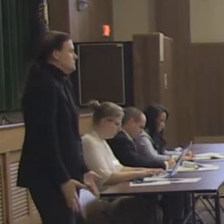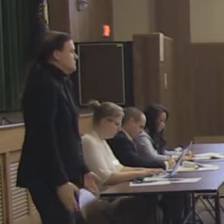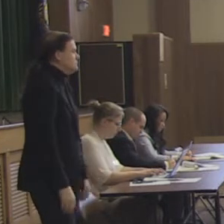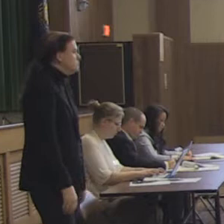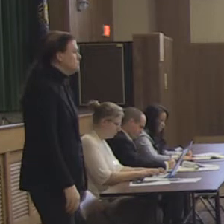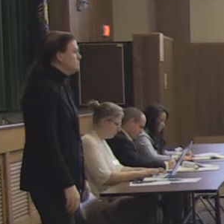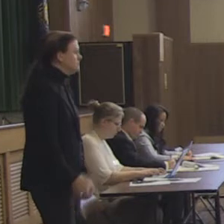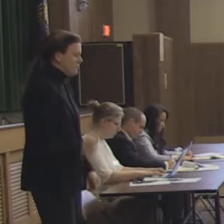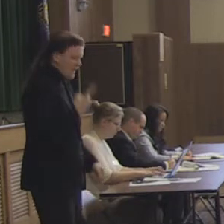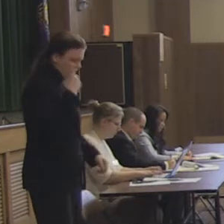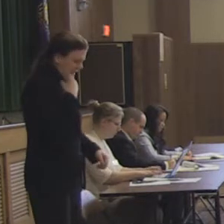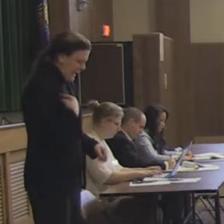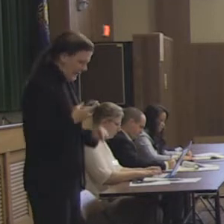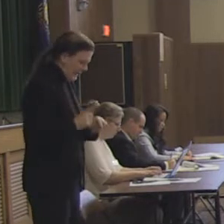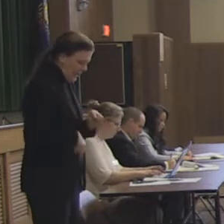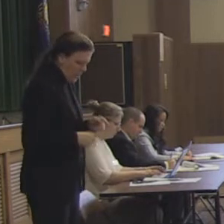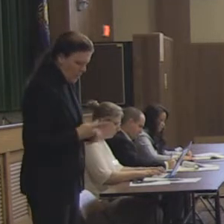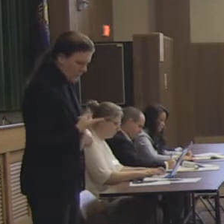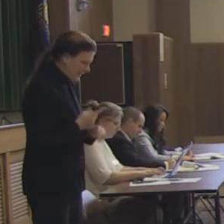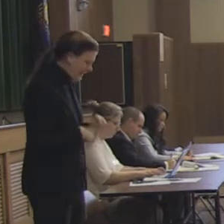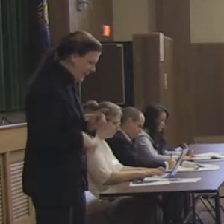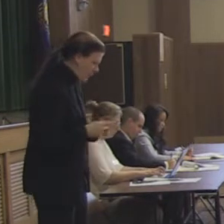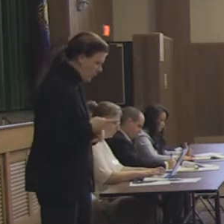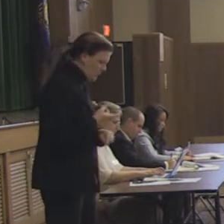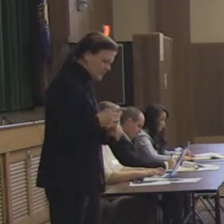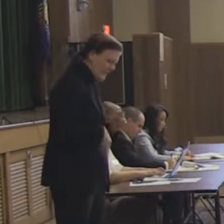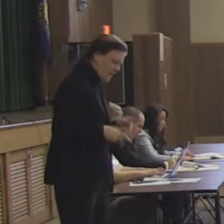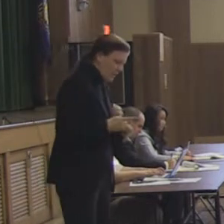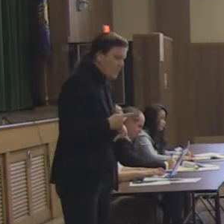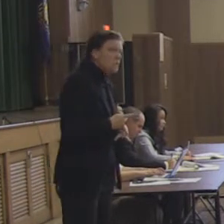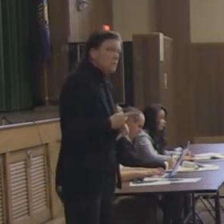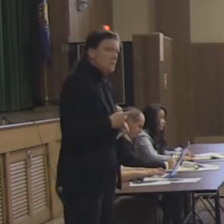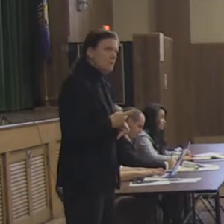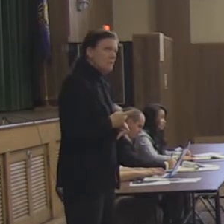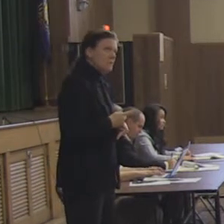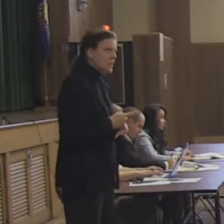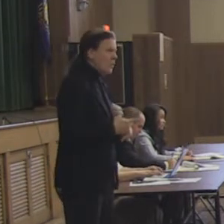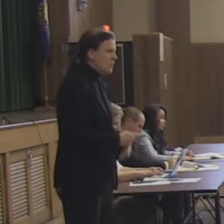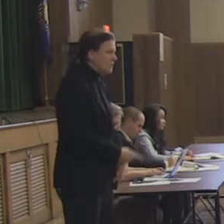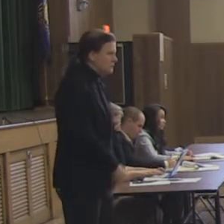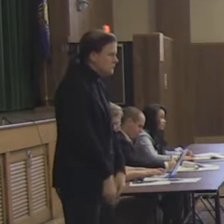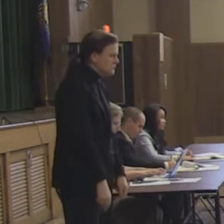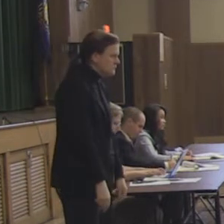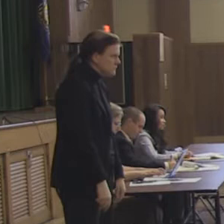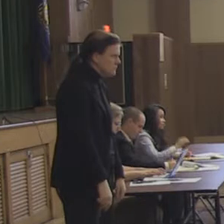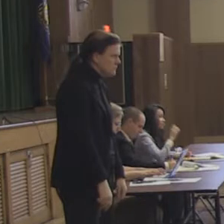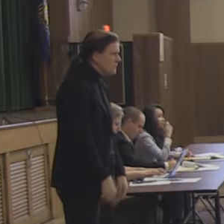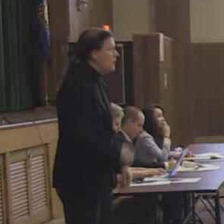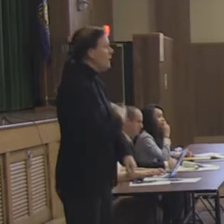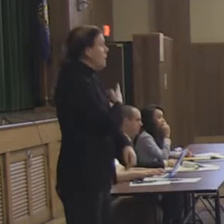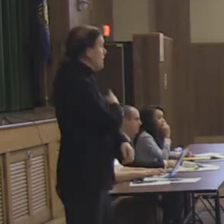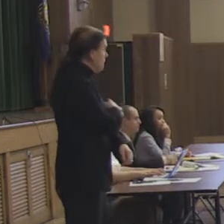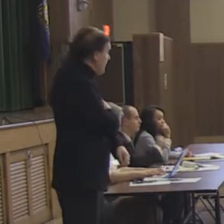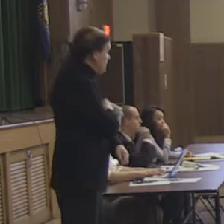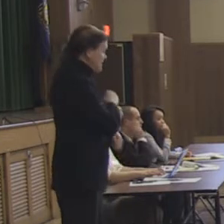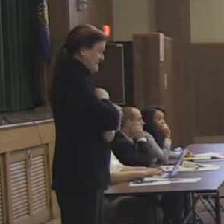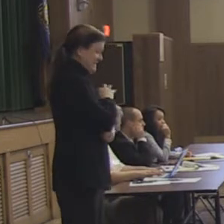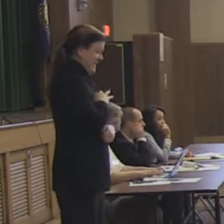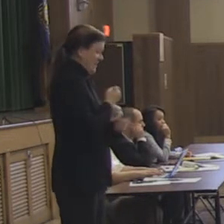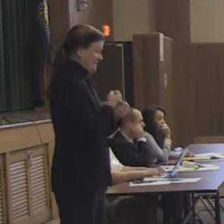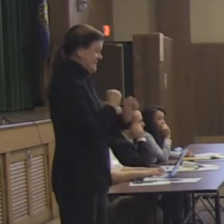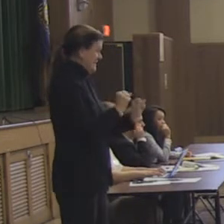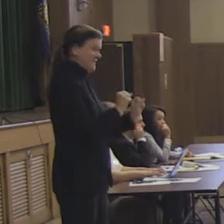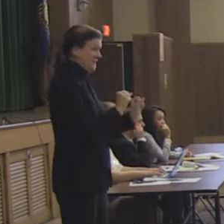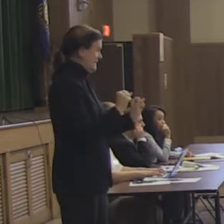Just when I think I can't keep saying it, I have to. Safety for patients and staff is at risk due to the inability